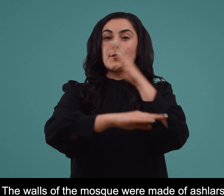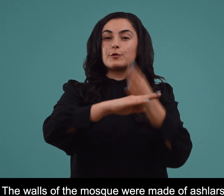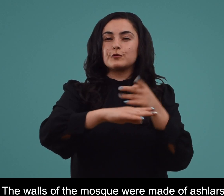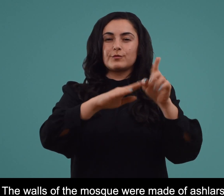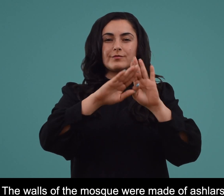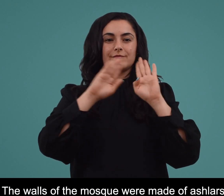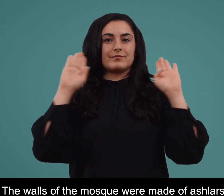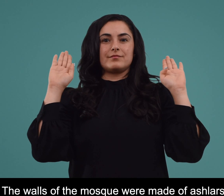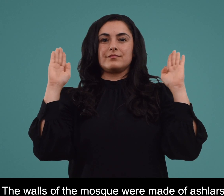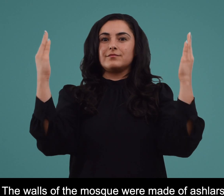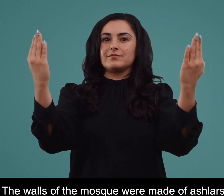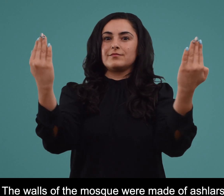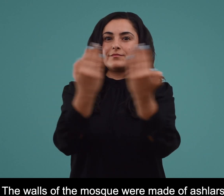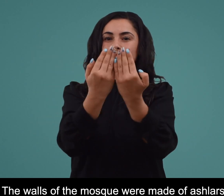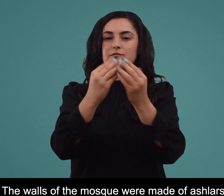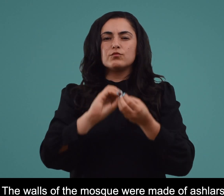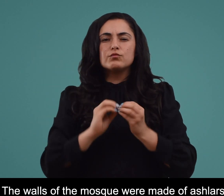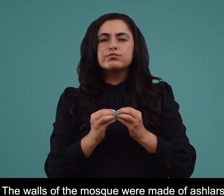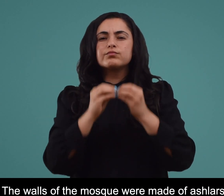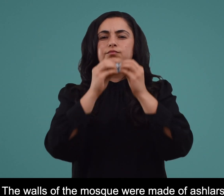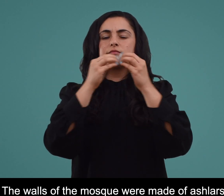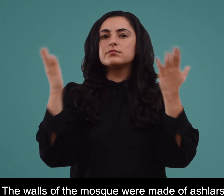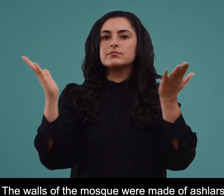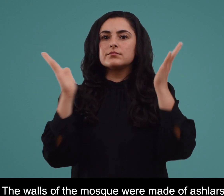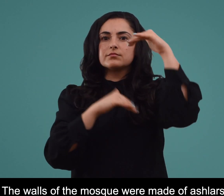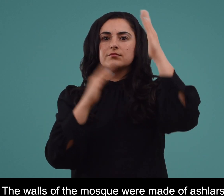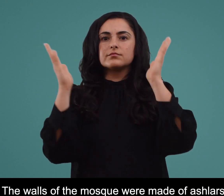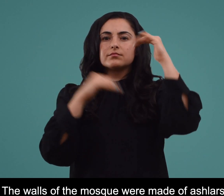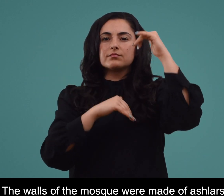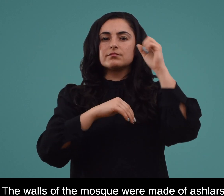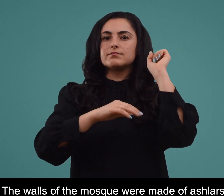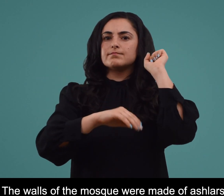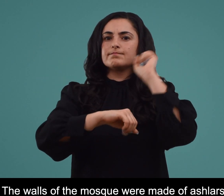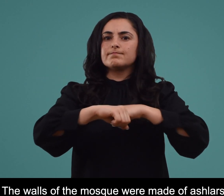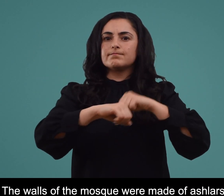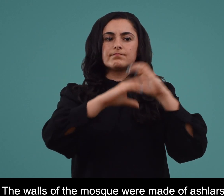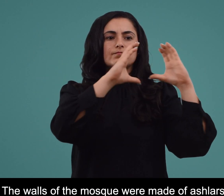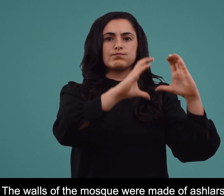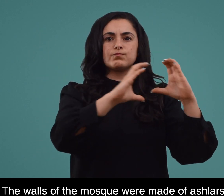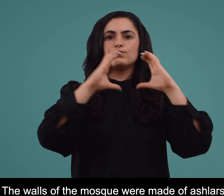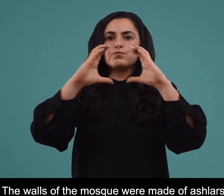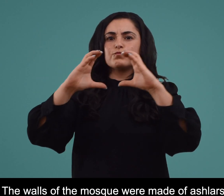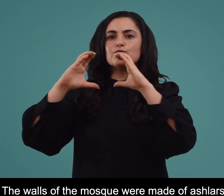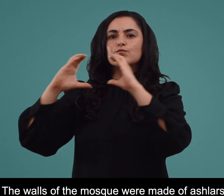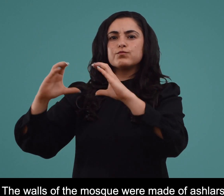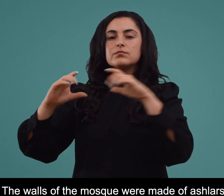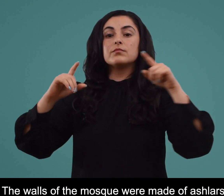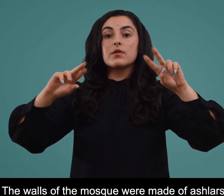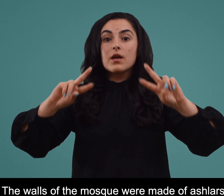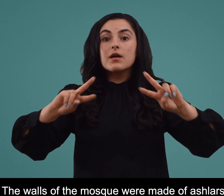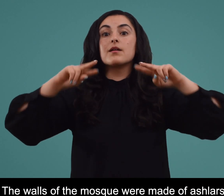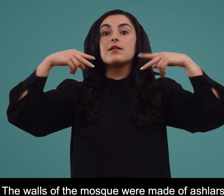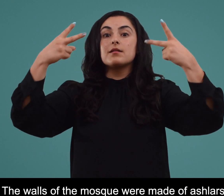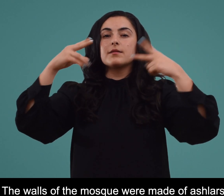The walls of the mosque were made of ashlars. The stone rows alternate with red